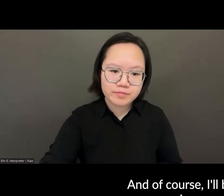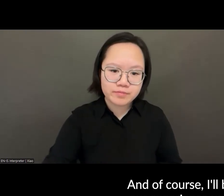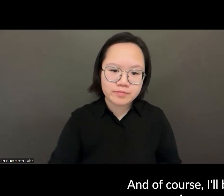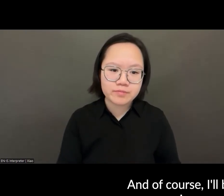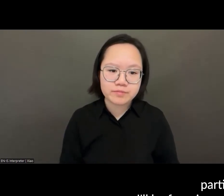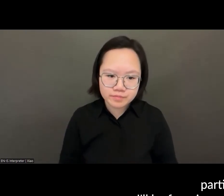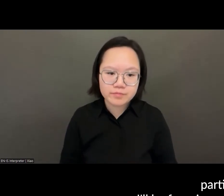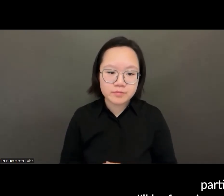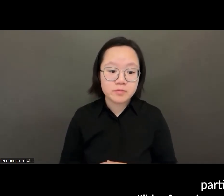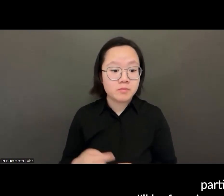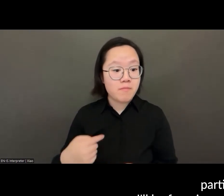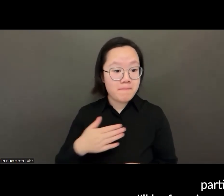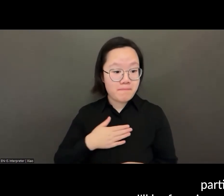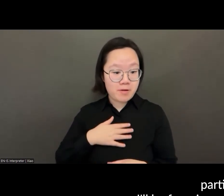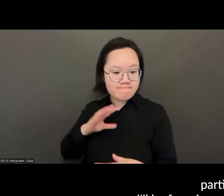futures.